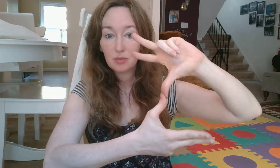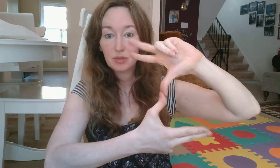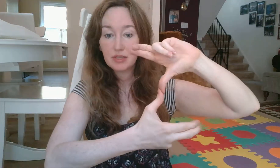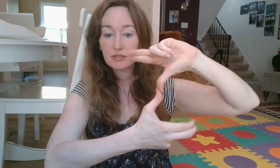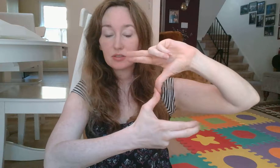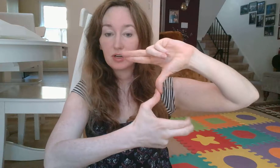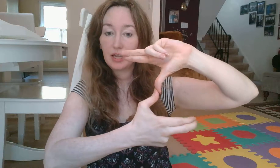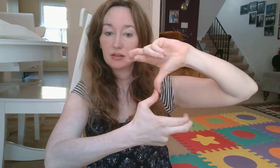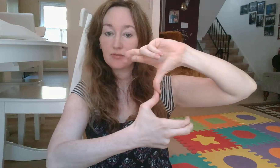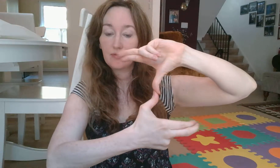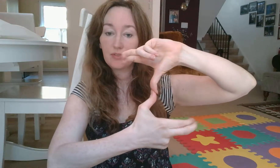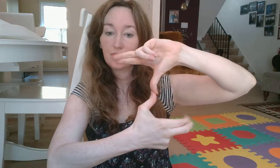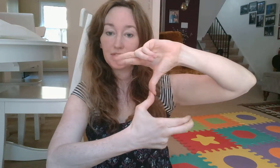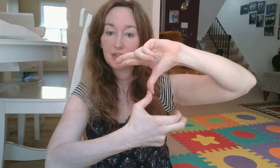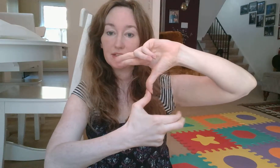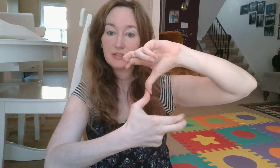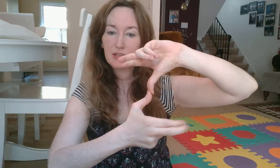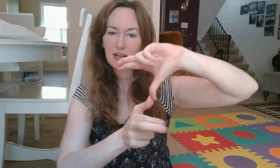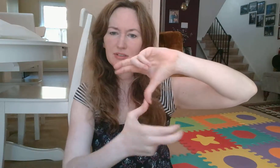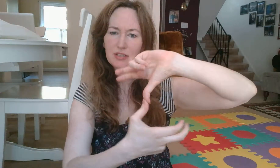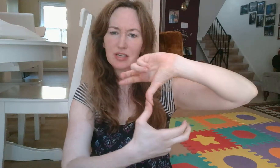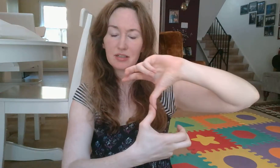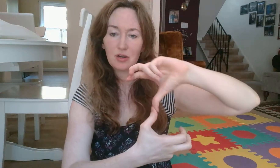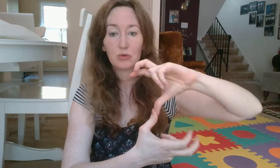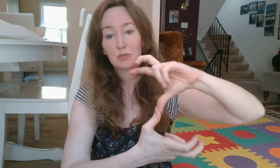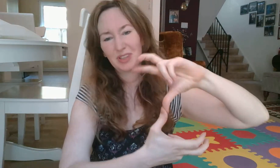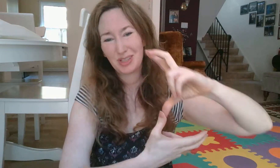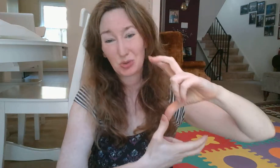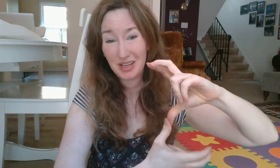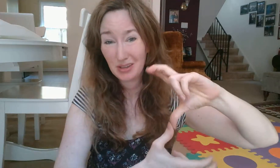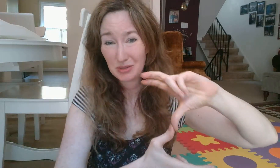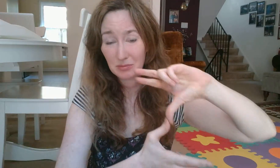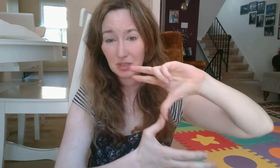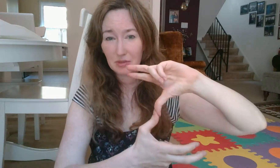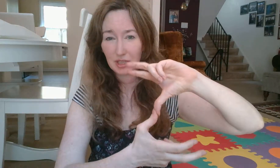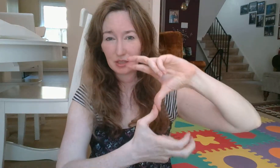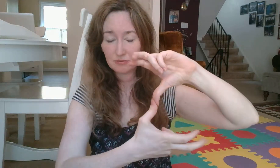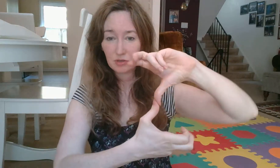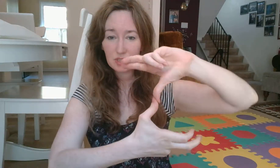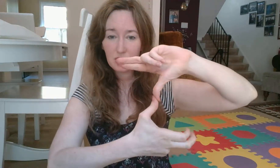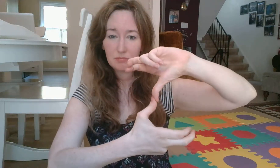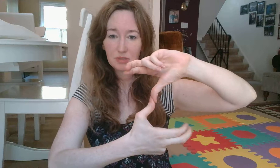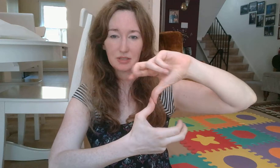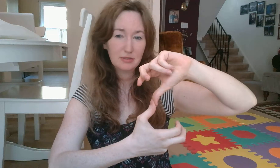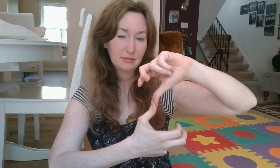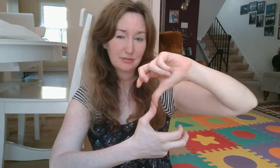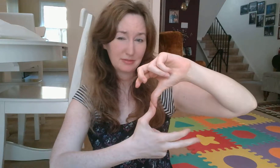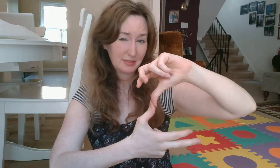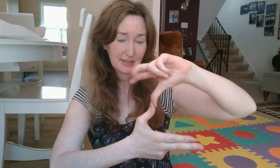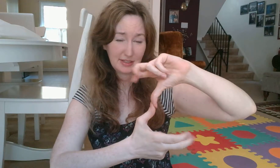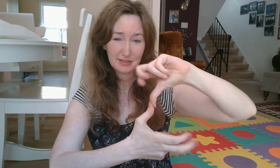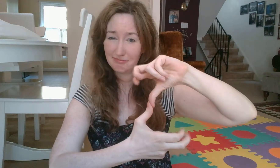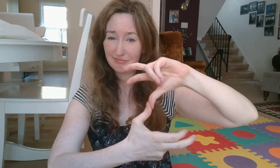But this is hurricane. See, it kind of looks like almost more like a tornado to me, but like a funnel shape. Kind of looks like a